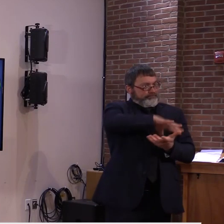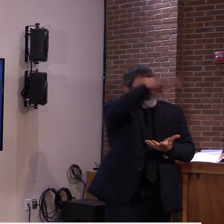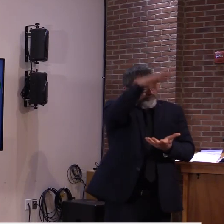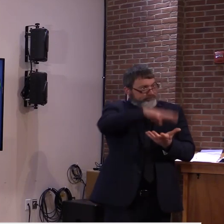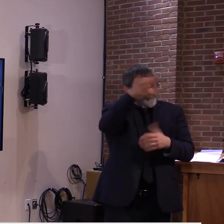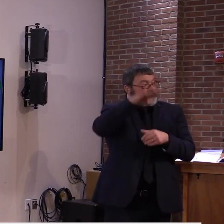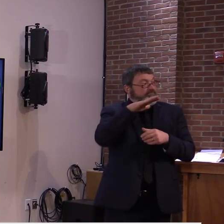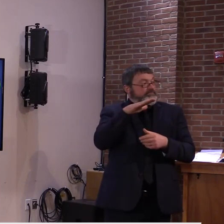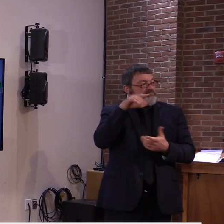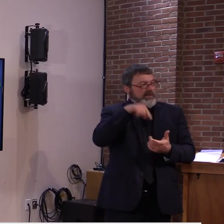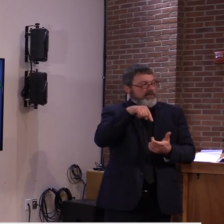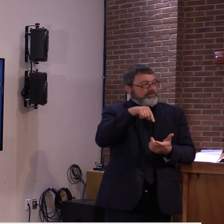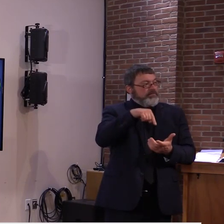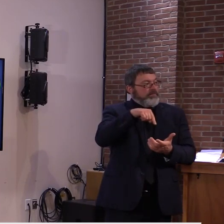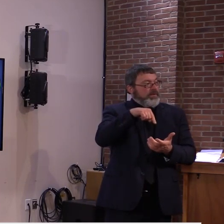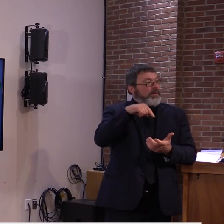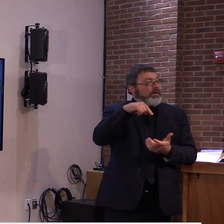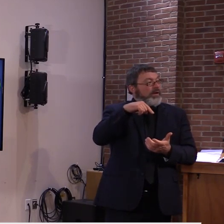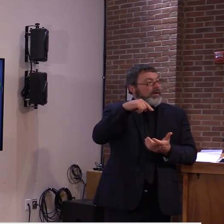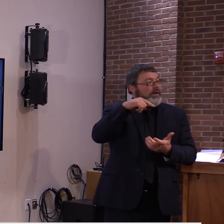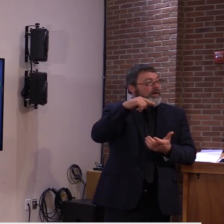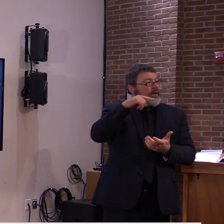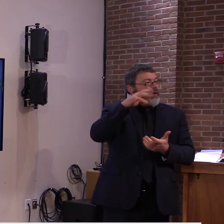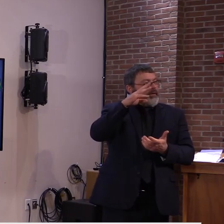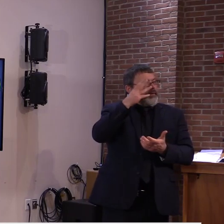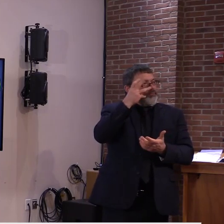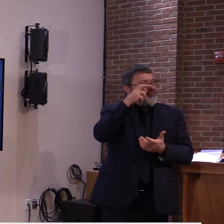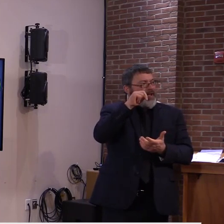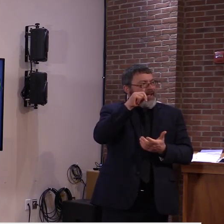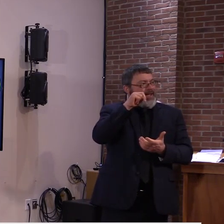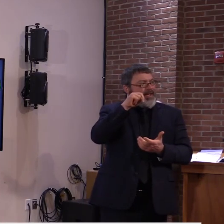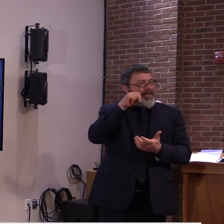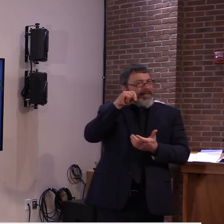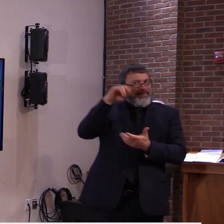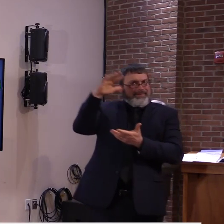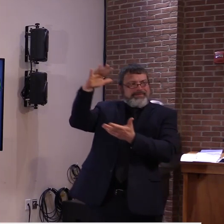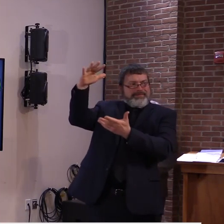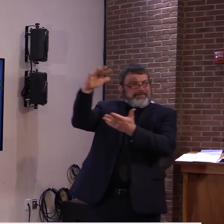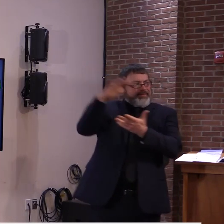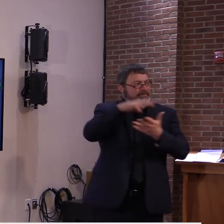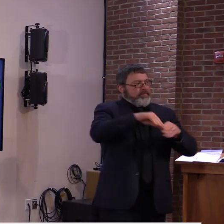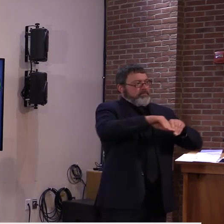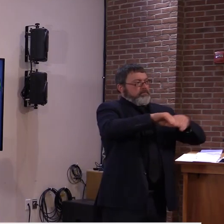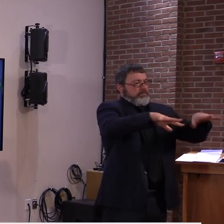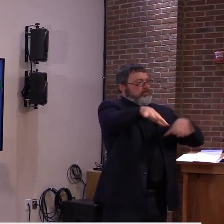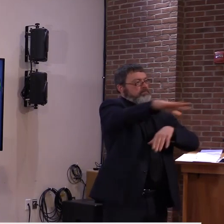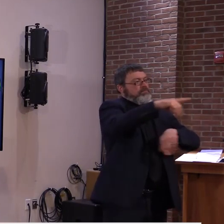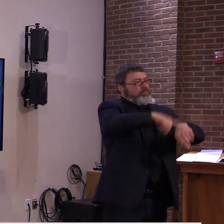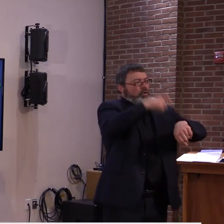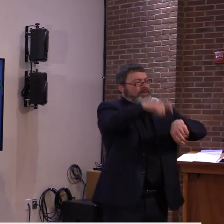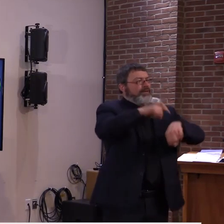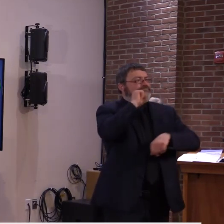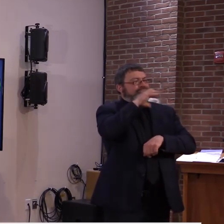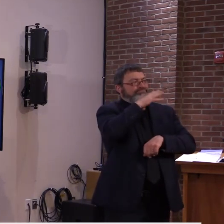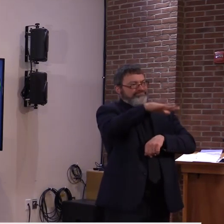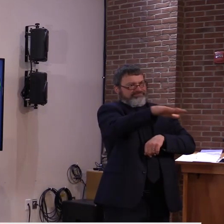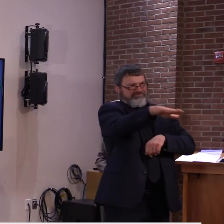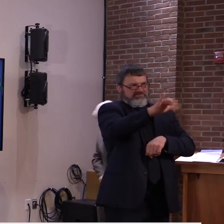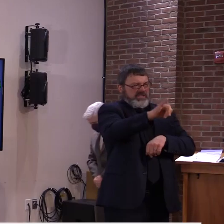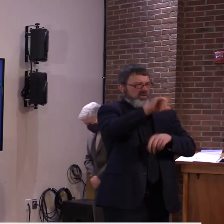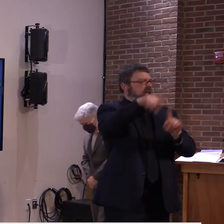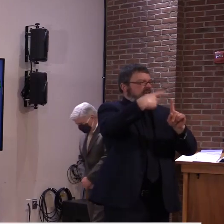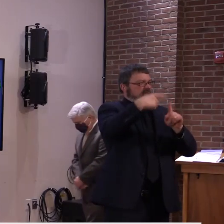Yeah, hi. Based on what you know about vaccine supply, do you have any idea when the state will be able to